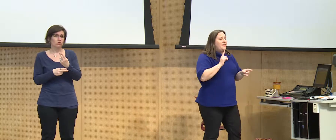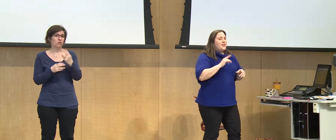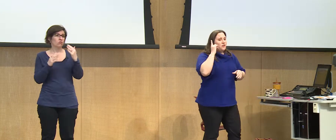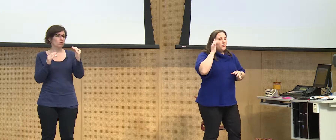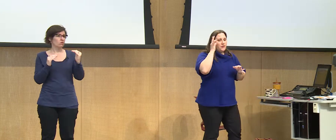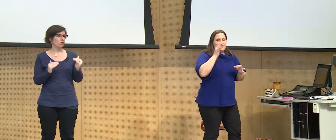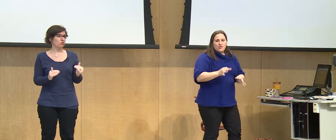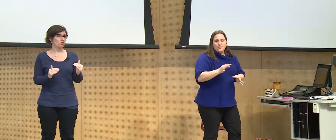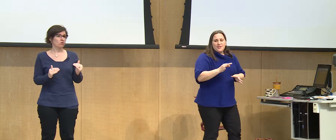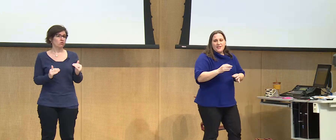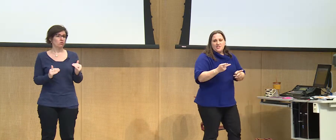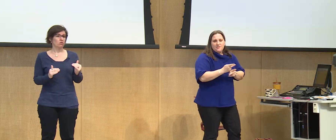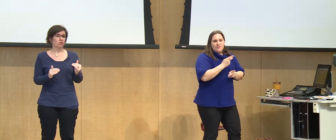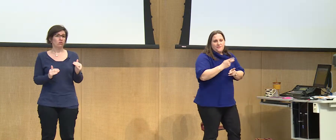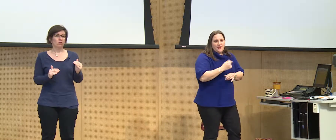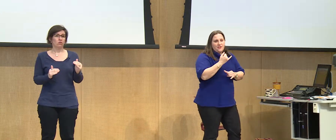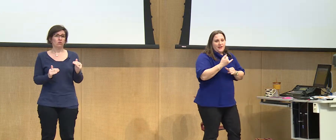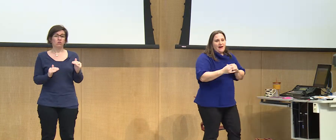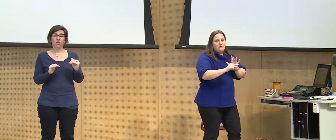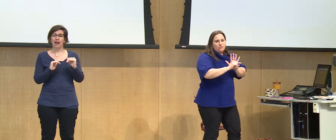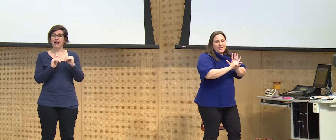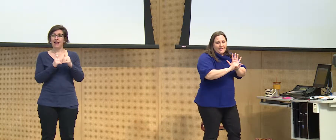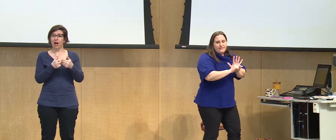then your determination for figuring out grades.